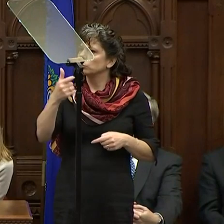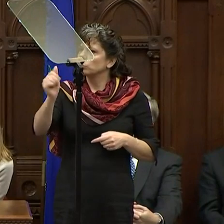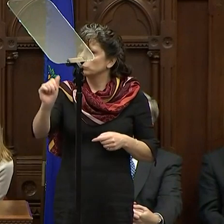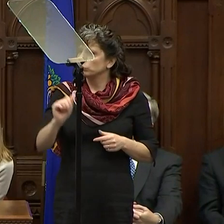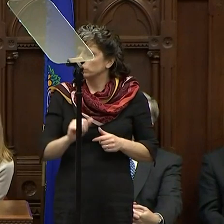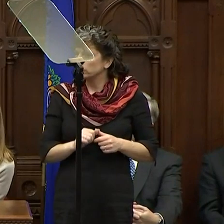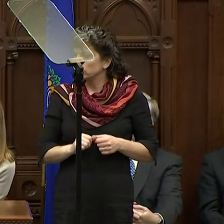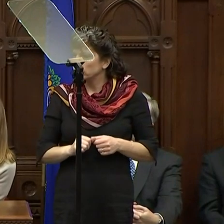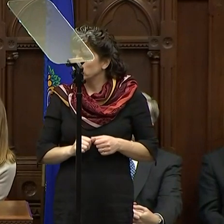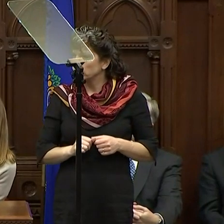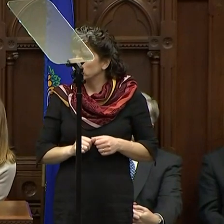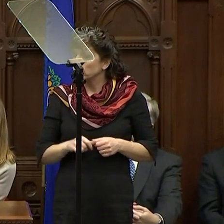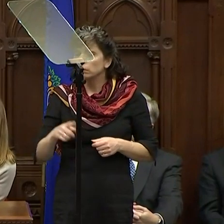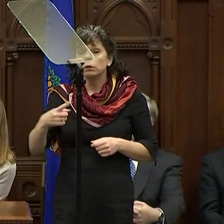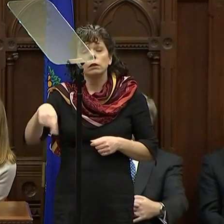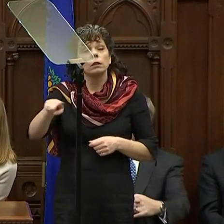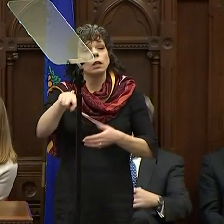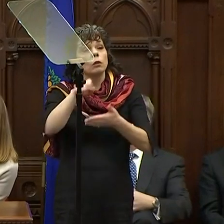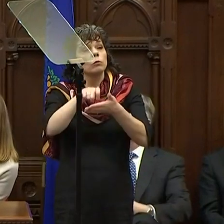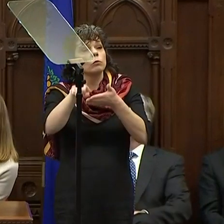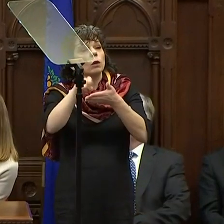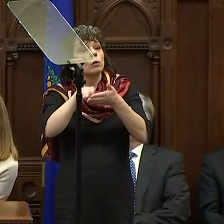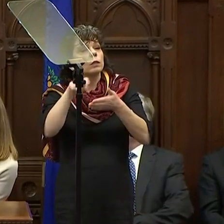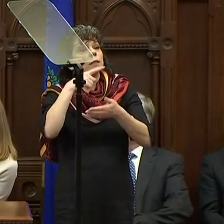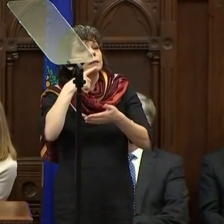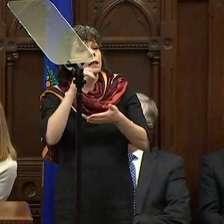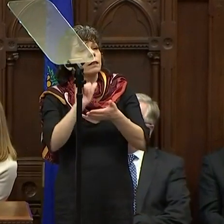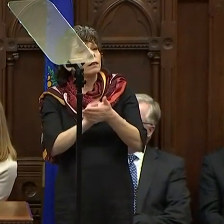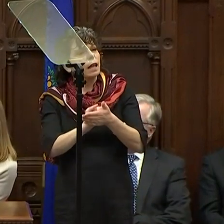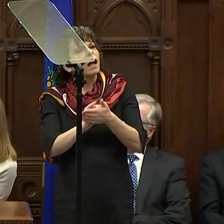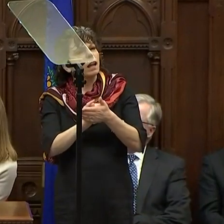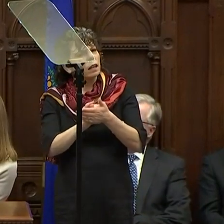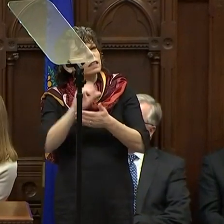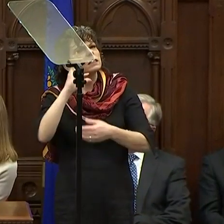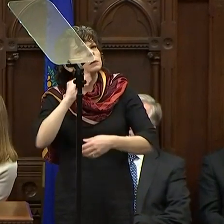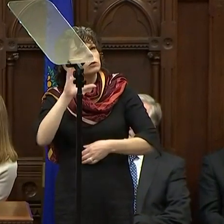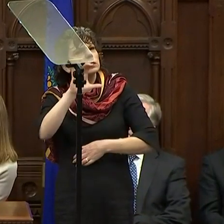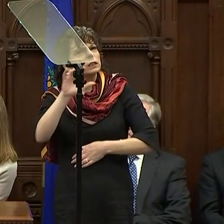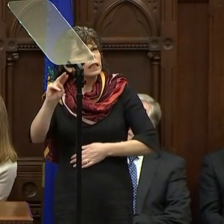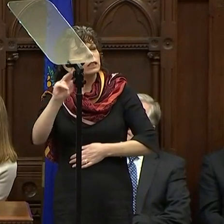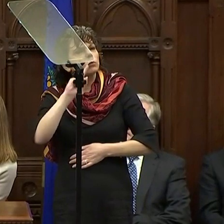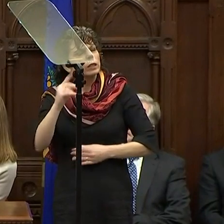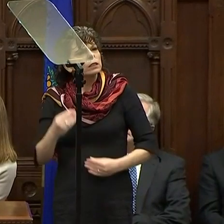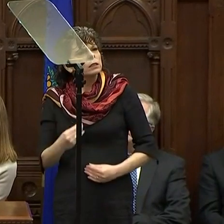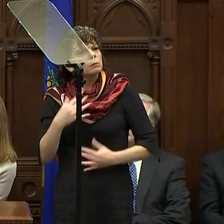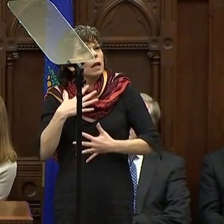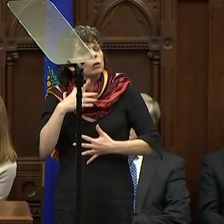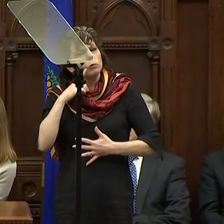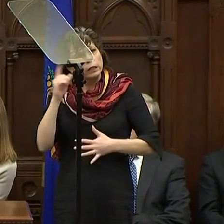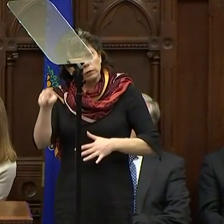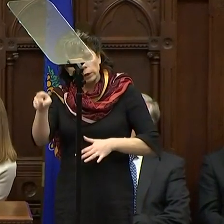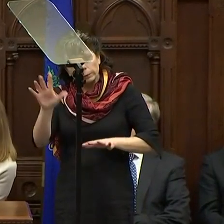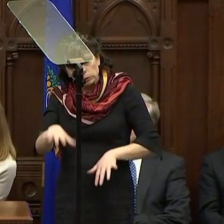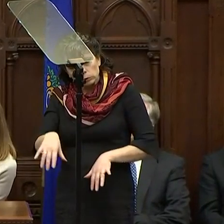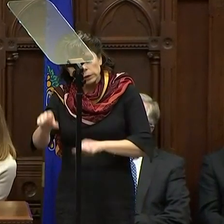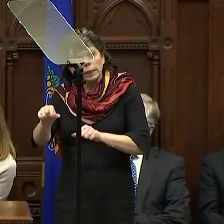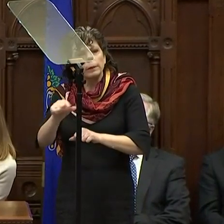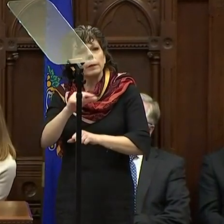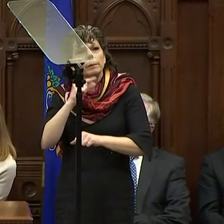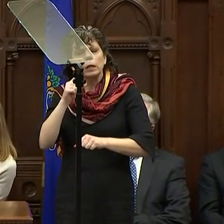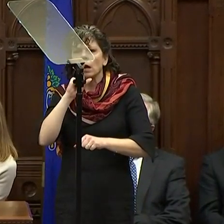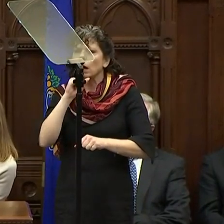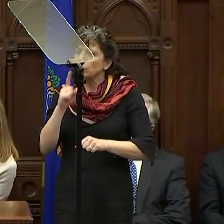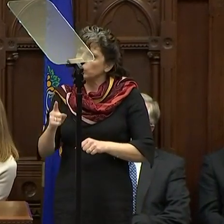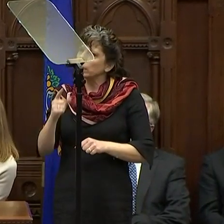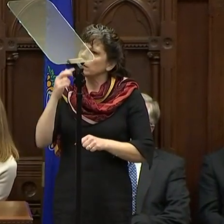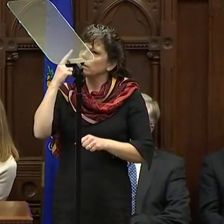And he wrote that experience in Connecticut was key to inspiring him to take up the ministry in the cause of racial and